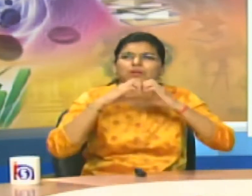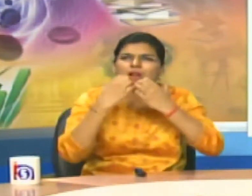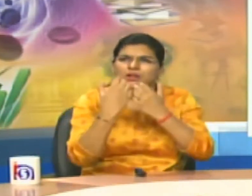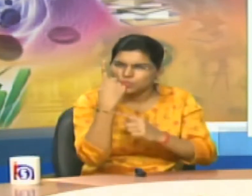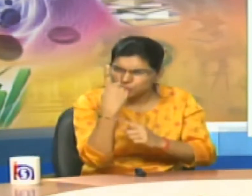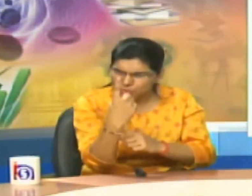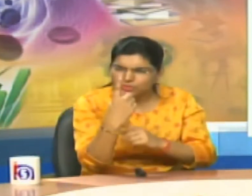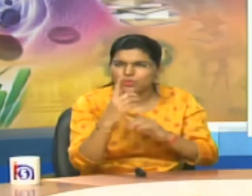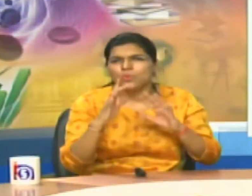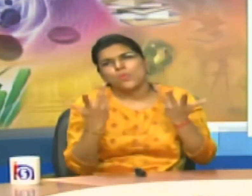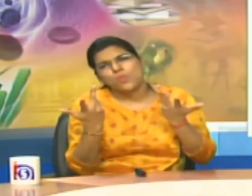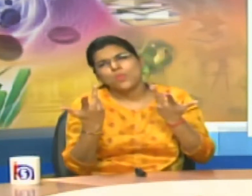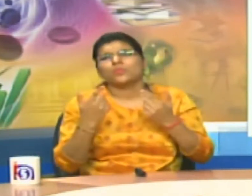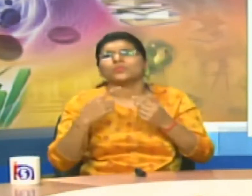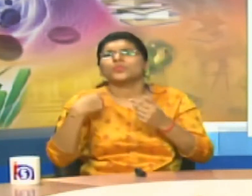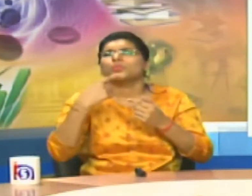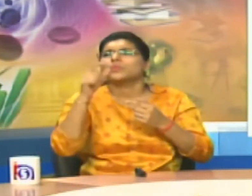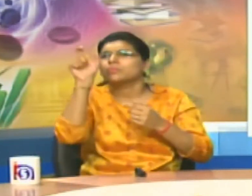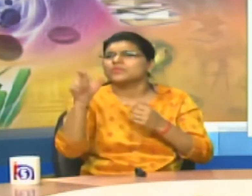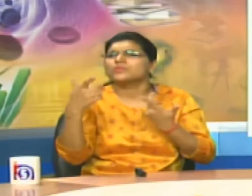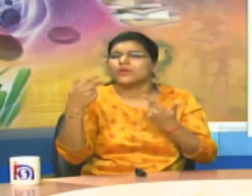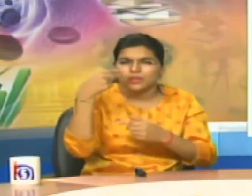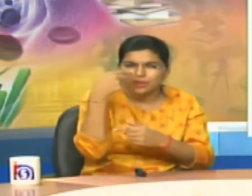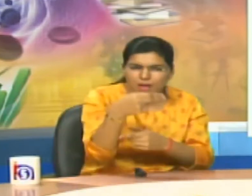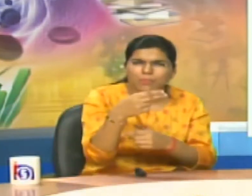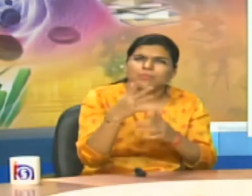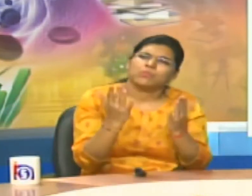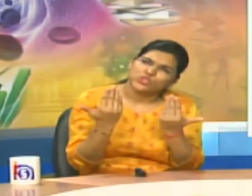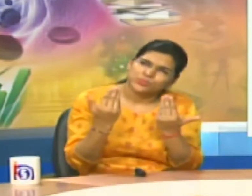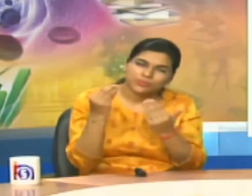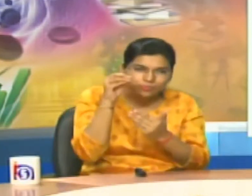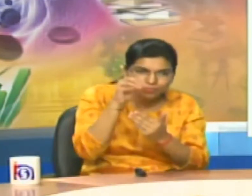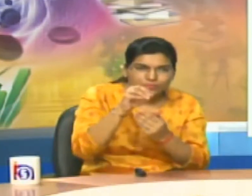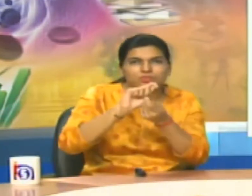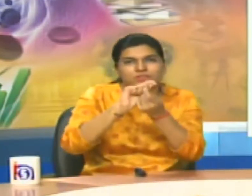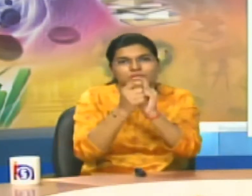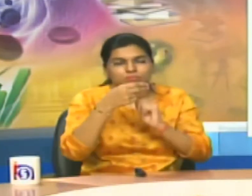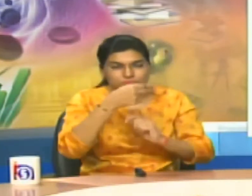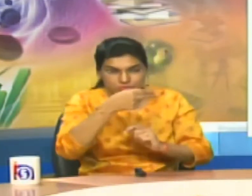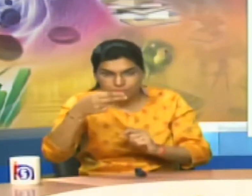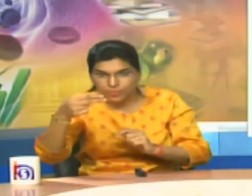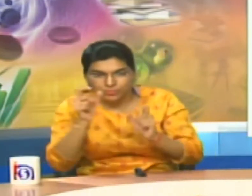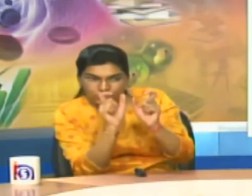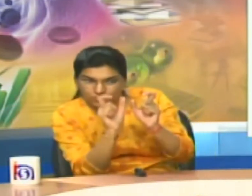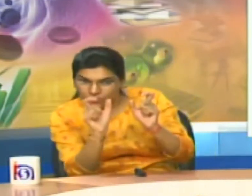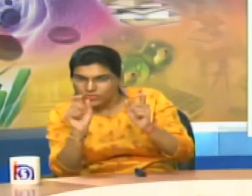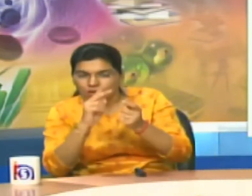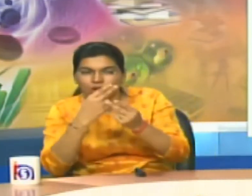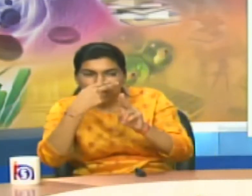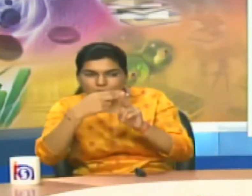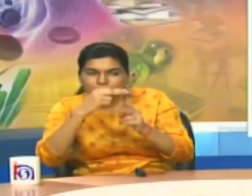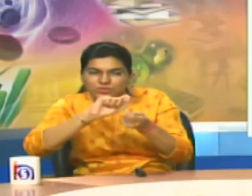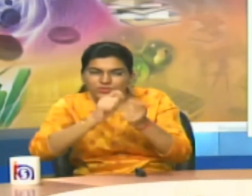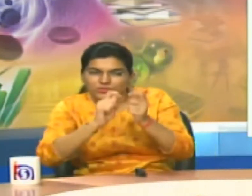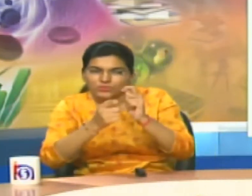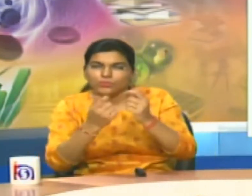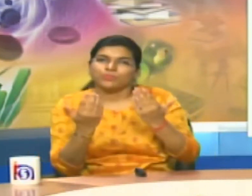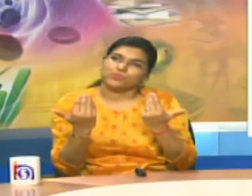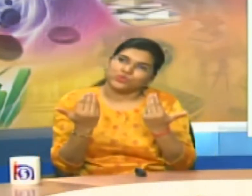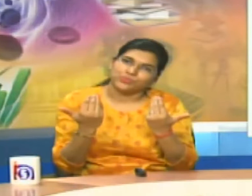name, that also you can give. Like you want to give the name like class first A, class first